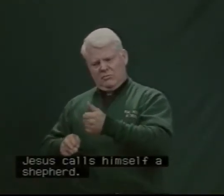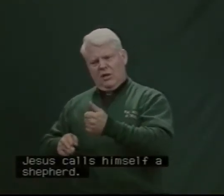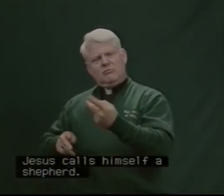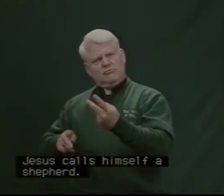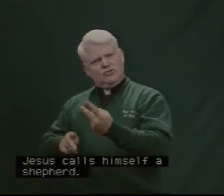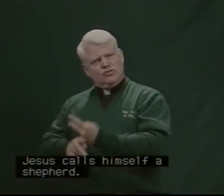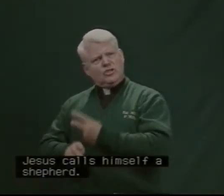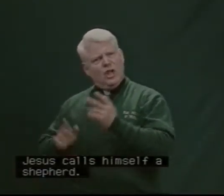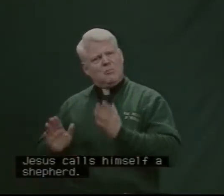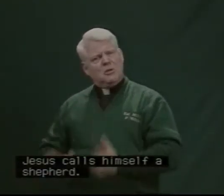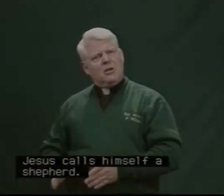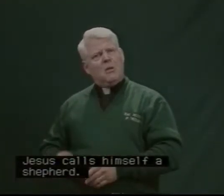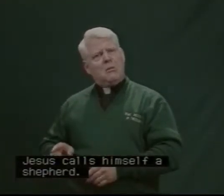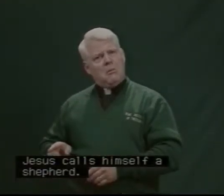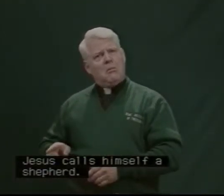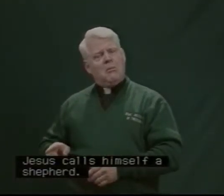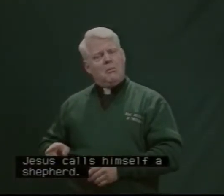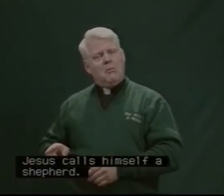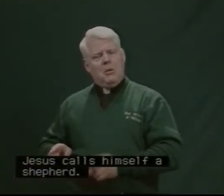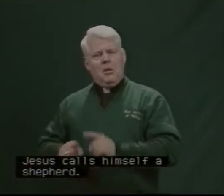Jesus calls himself a shepherd.